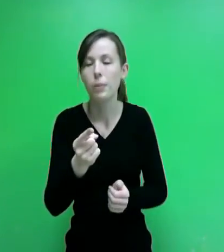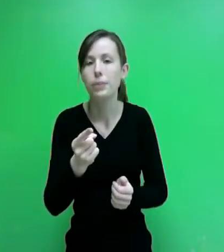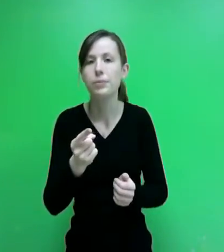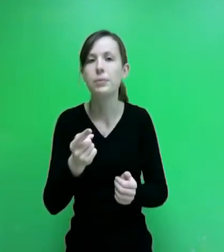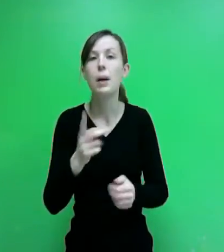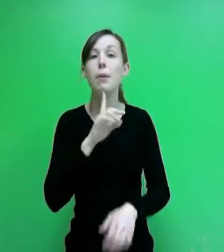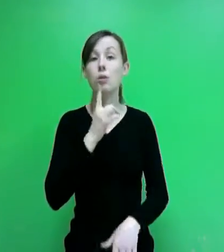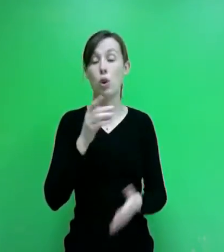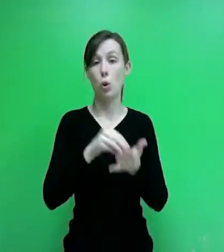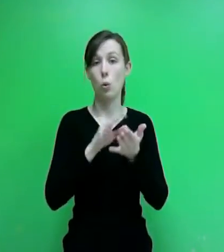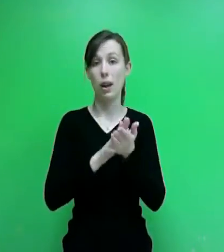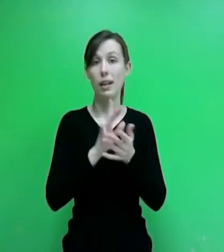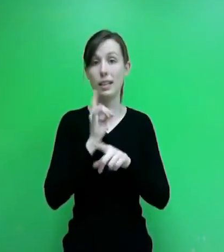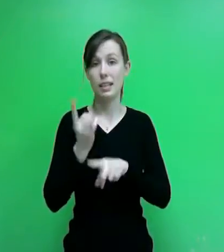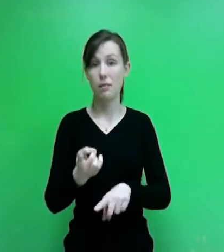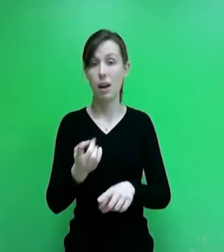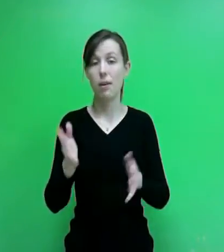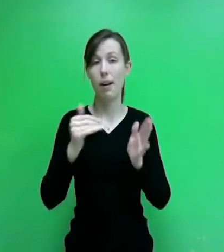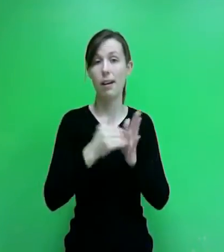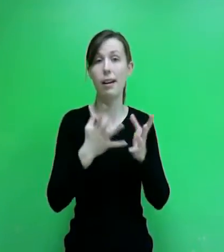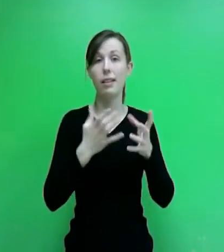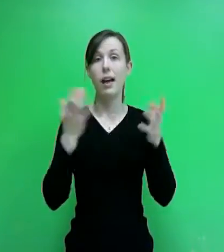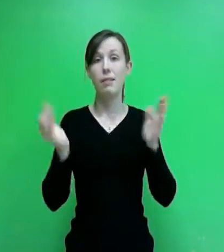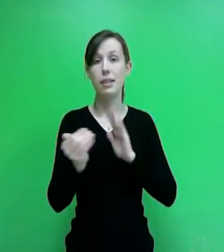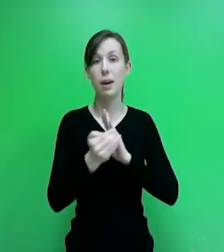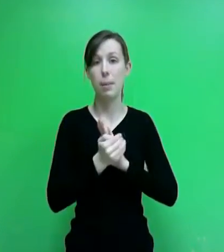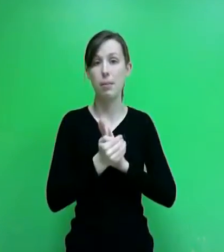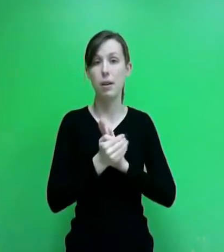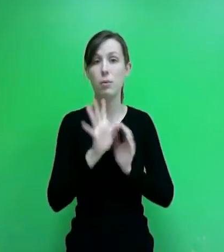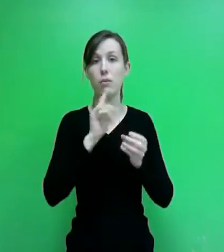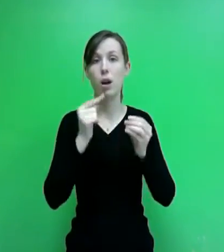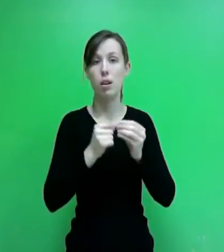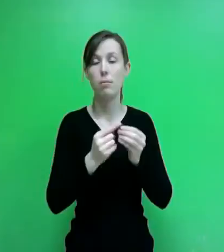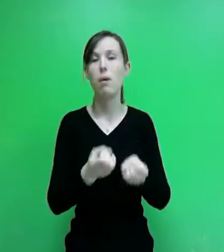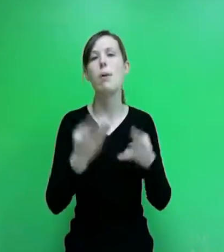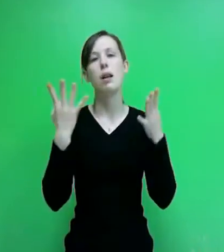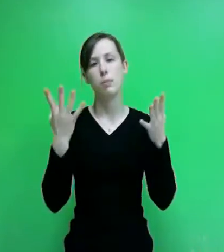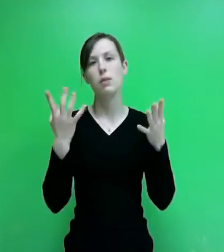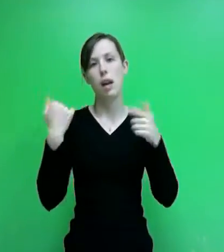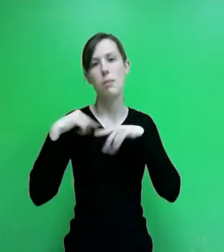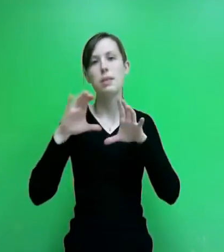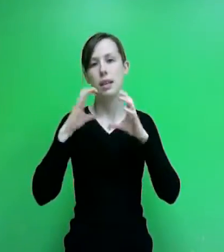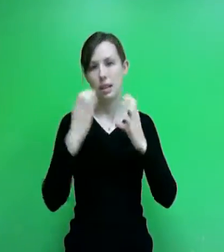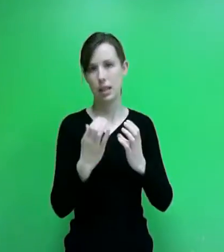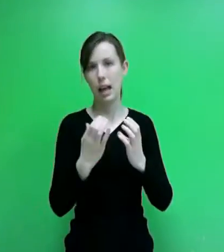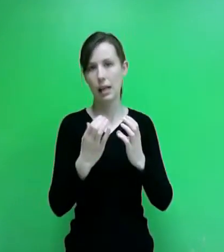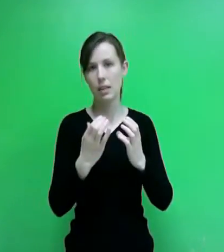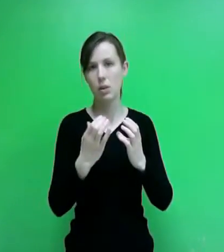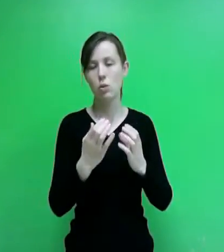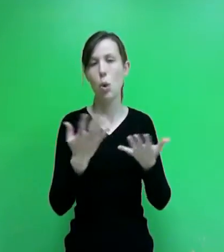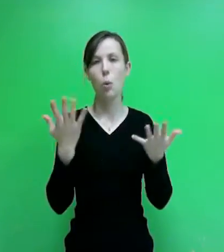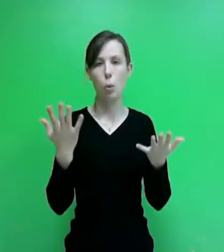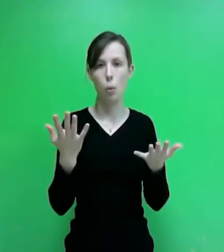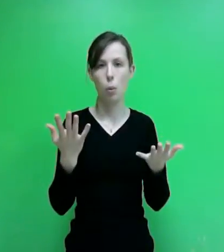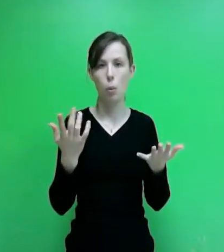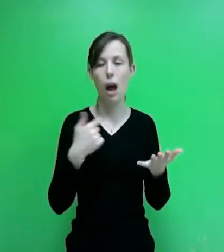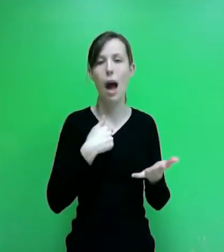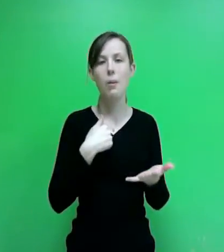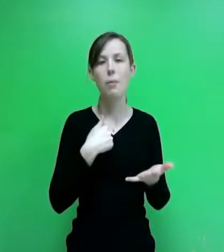sure you're writing this stuff down. Again, a lot of these amendments we've talked about multiple times in this class, so I would be familiar with